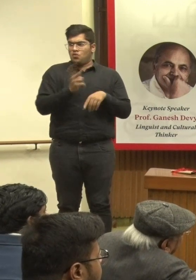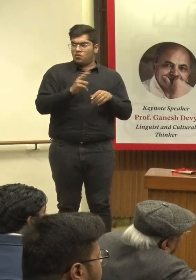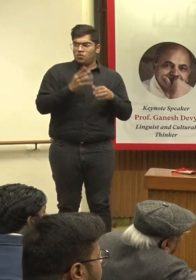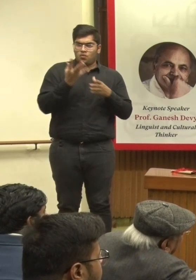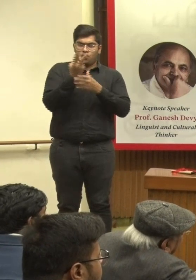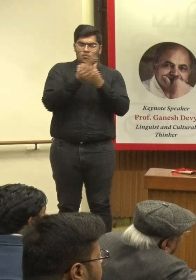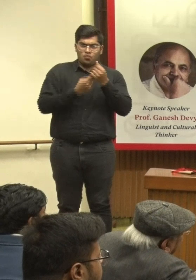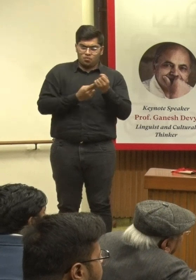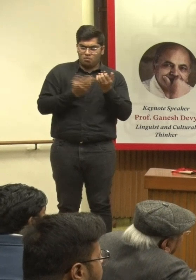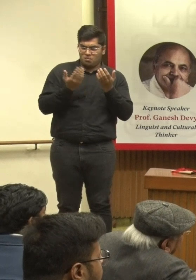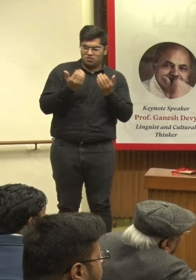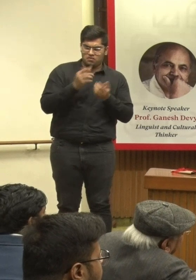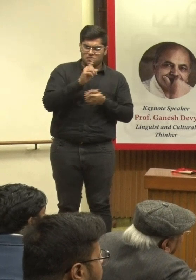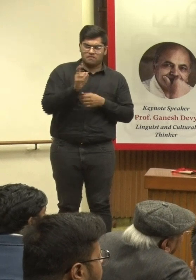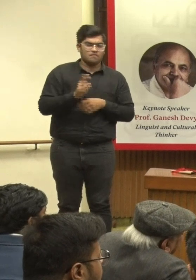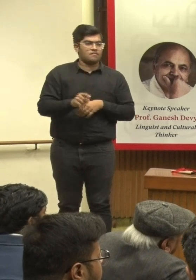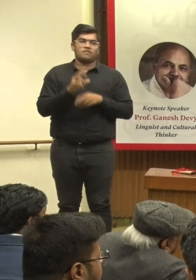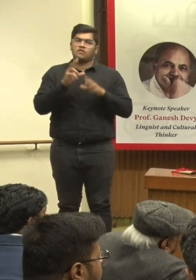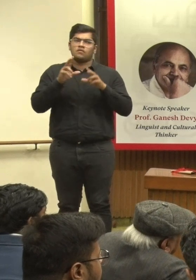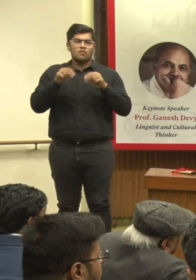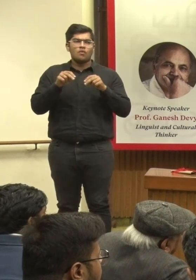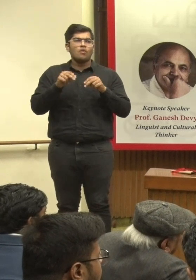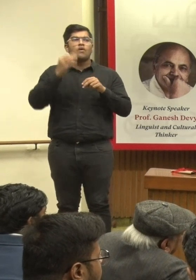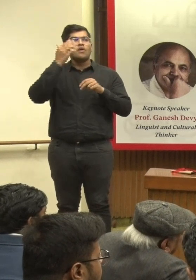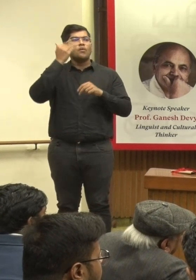No. Why has that happened?